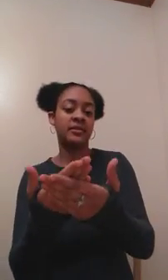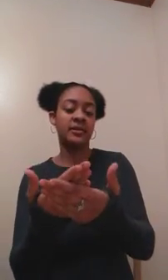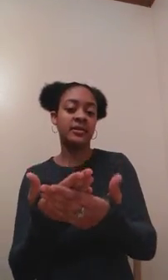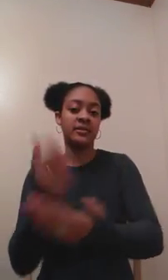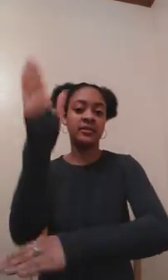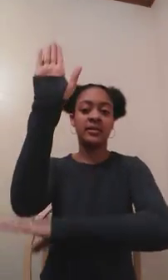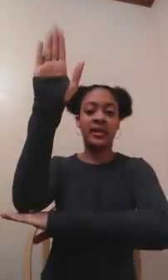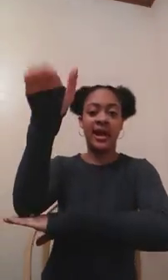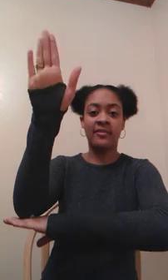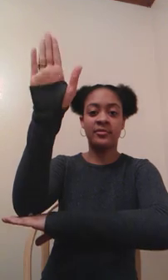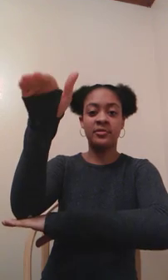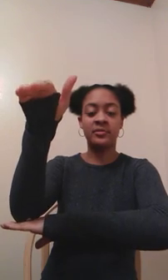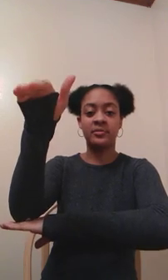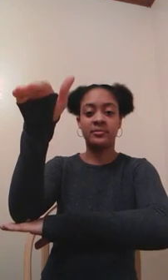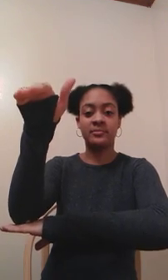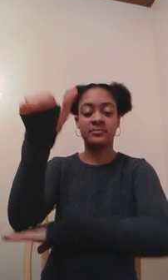good afternoon,